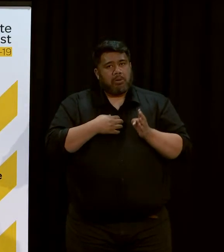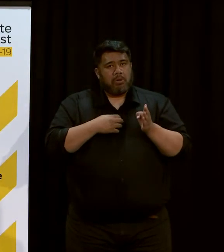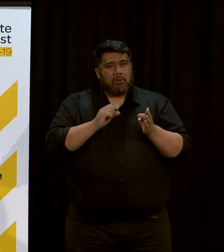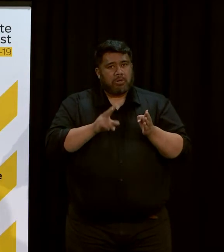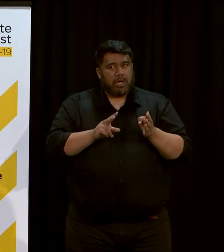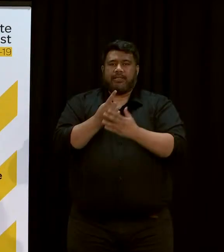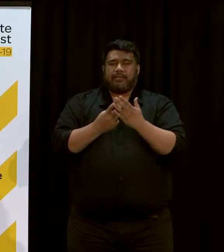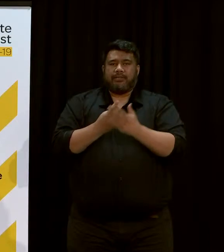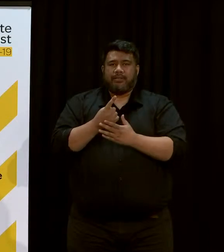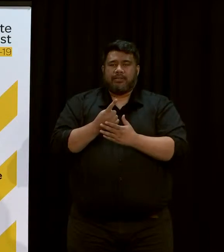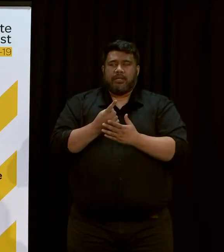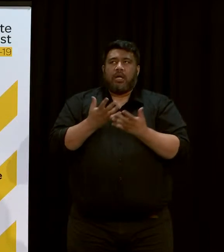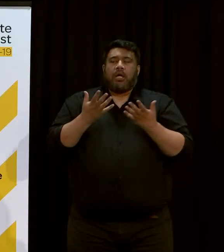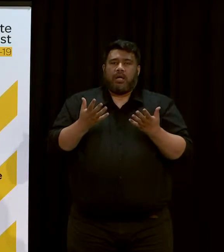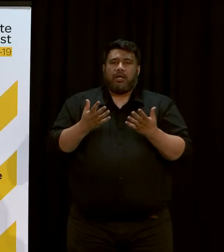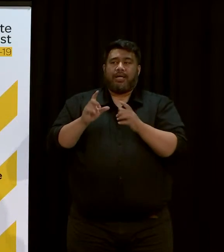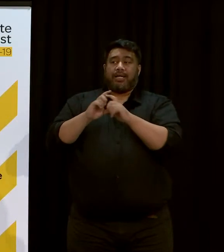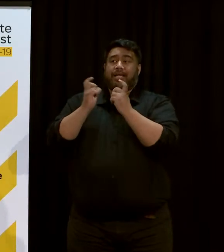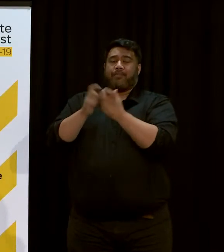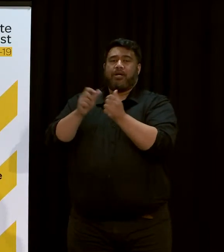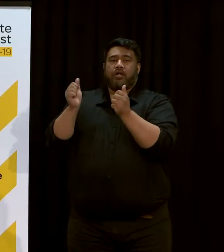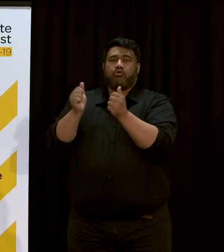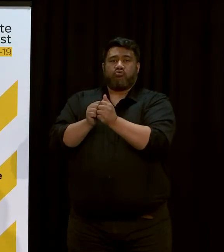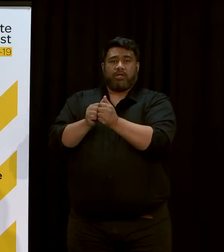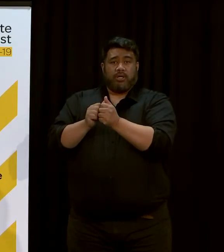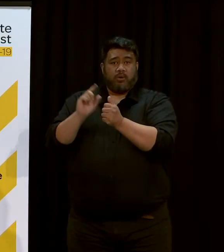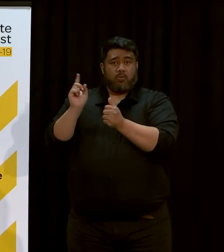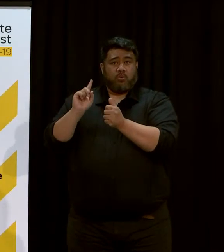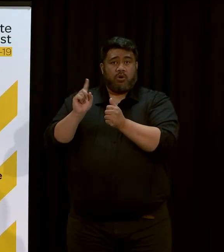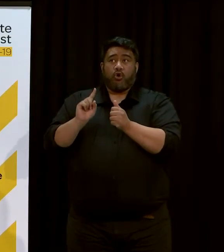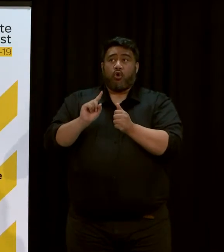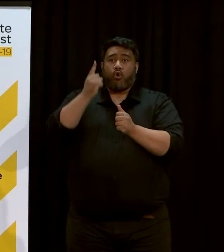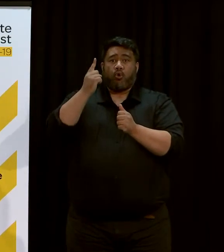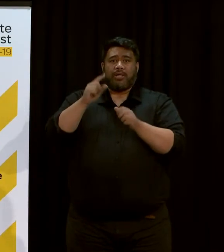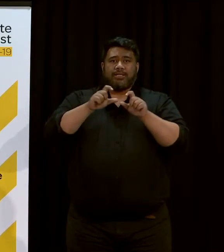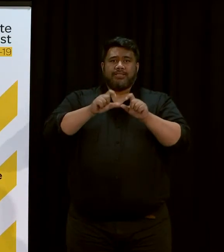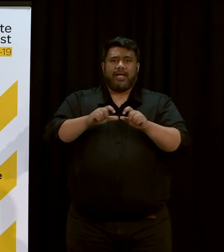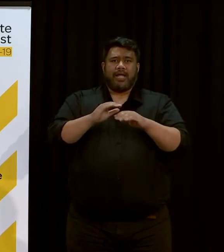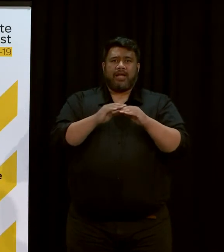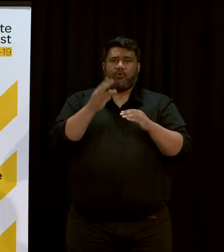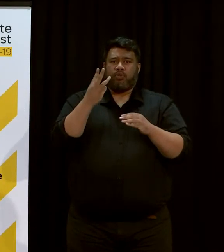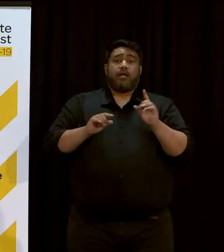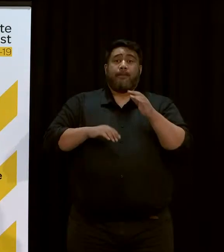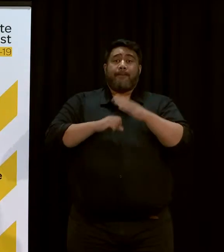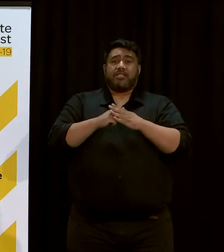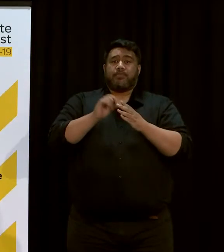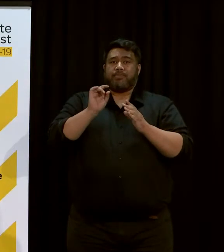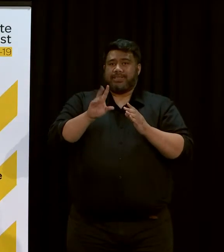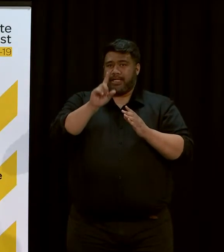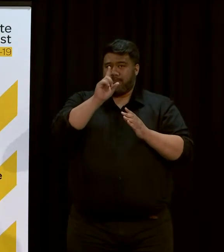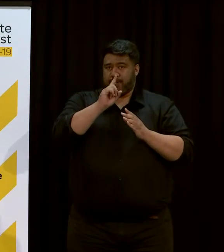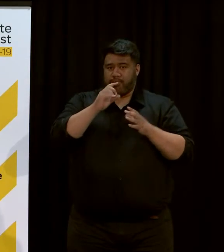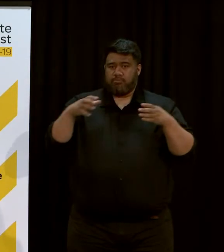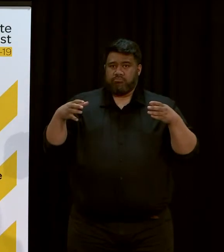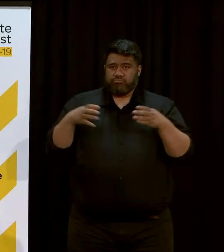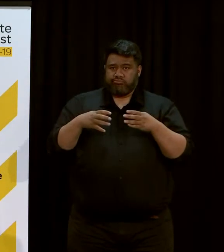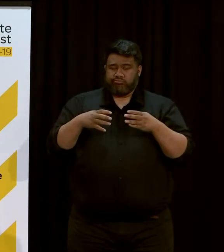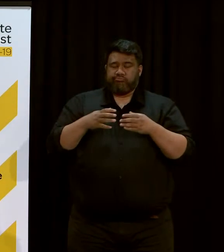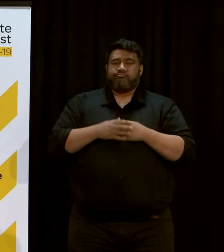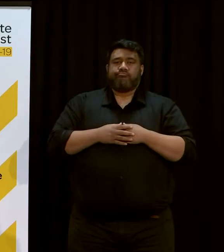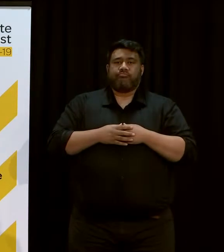is, what can we do? Has decided is that Auckland will remain at alert level 3, and with the current gatherings, parties,